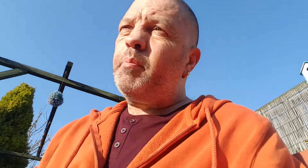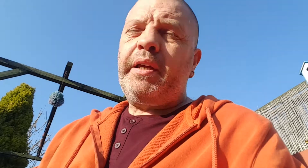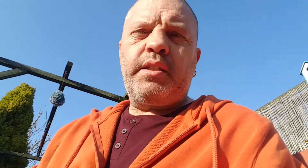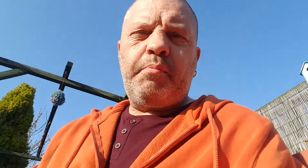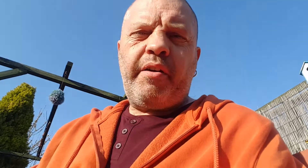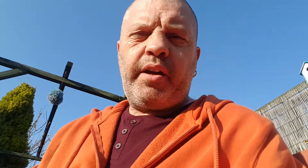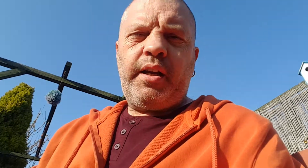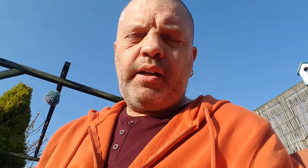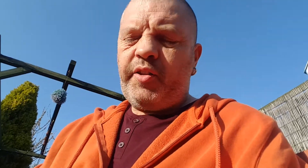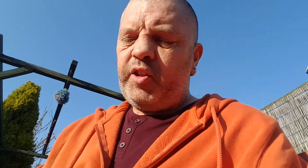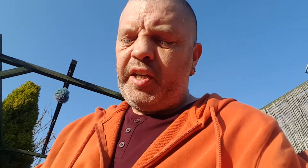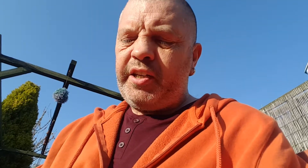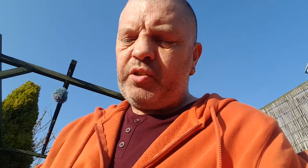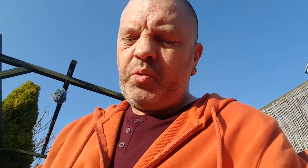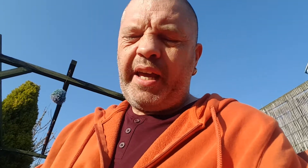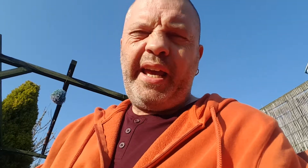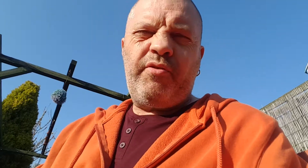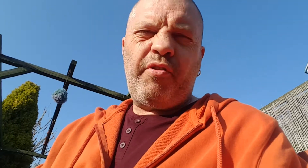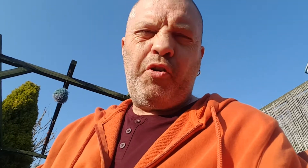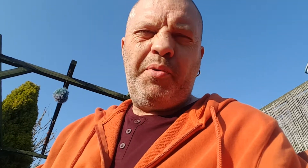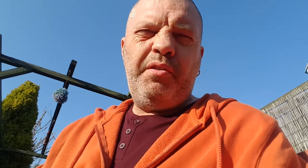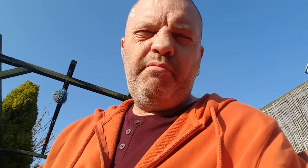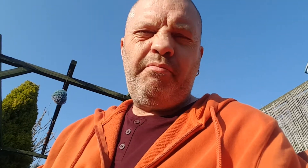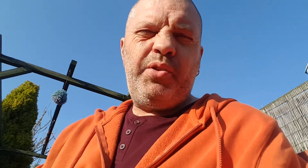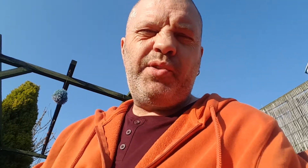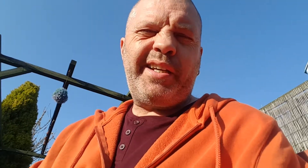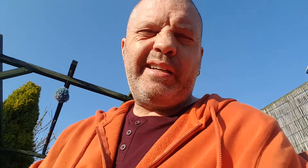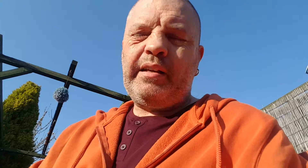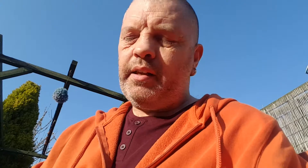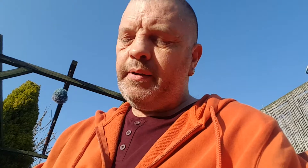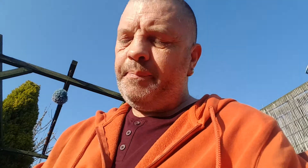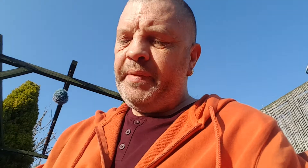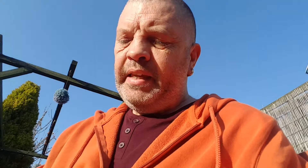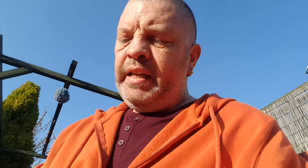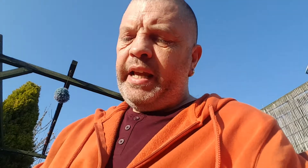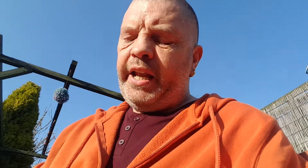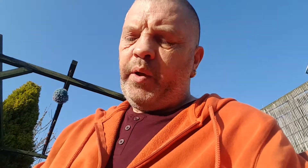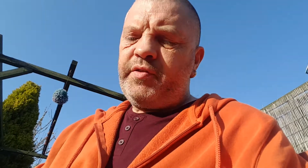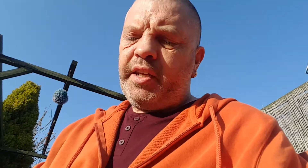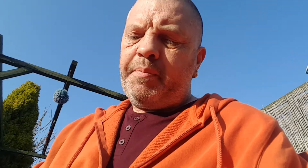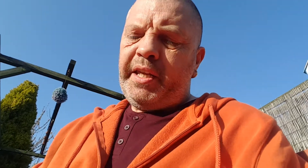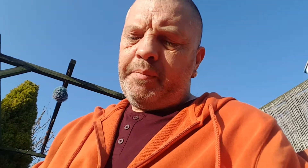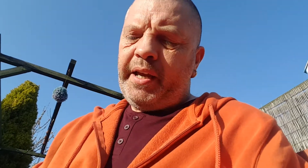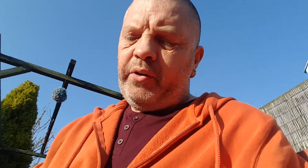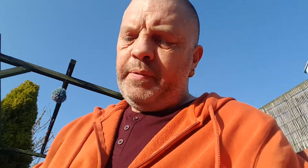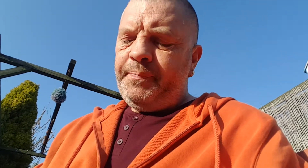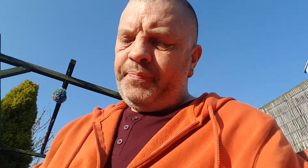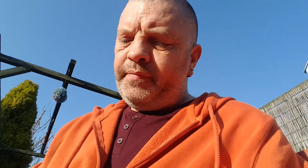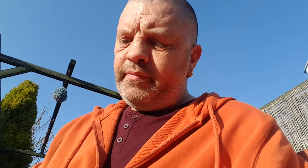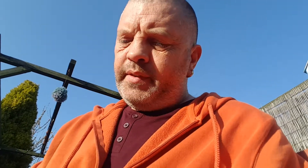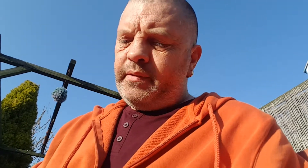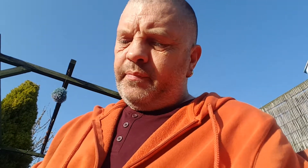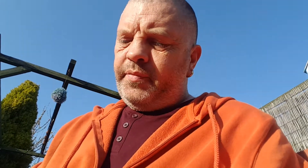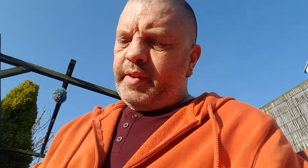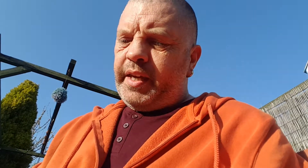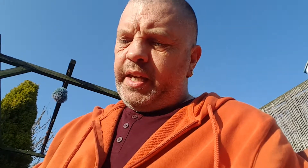place in America, I think it's called Ed Roman Music. Anyway, I've sent them an email.